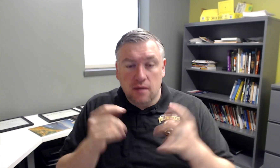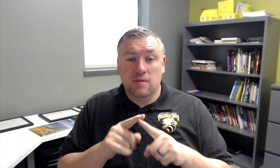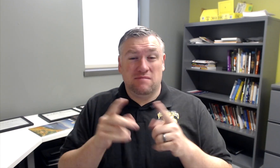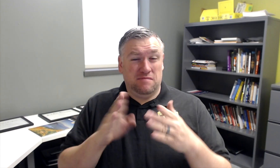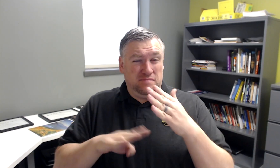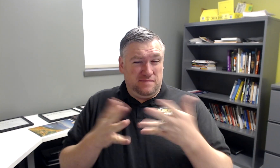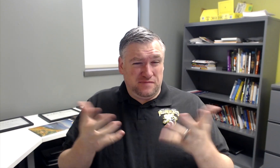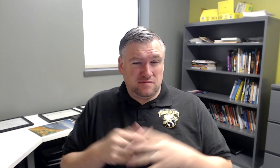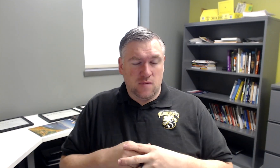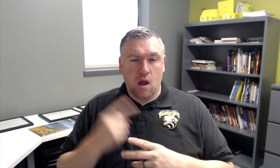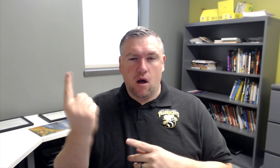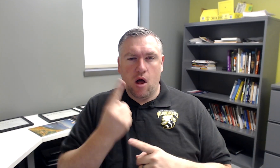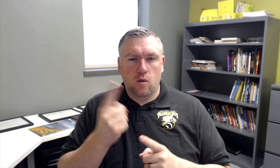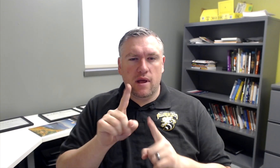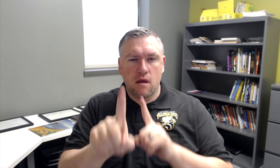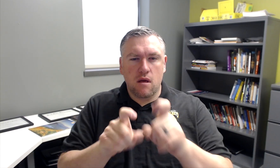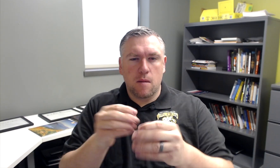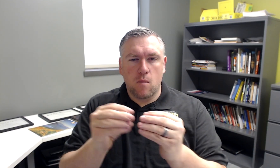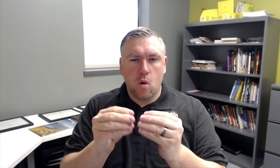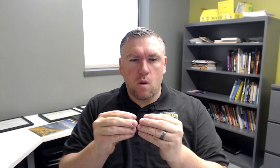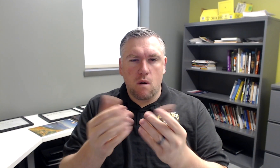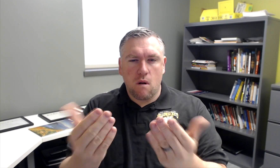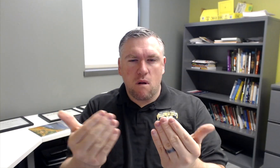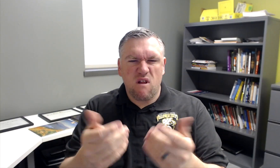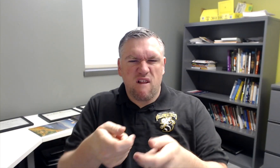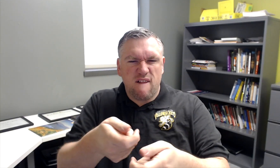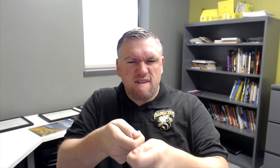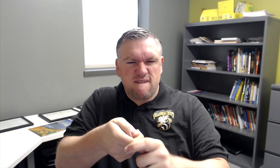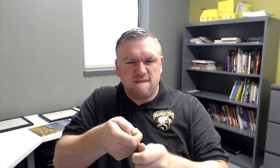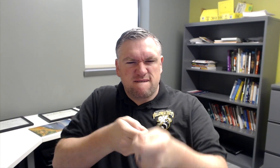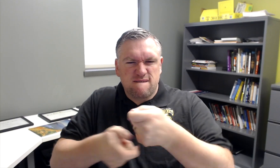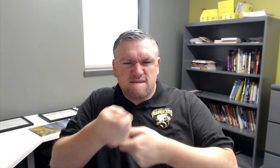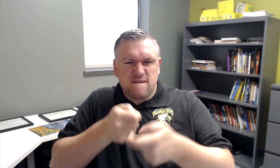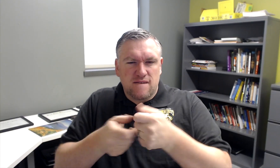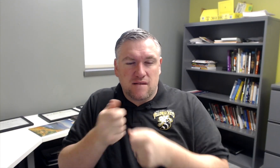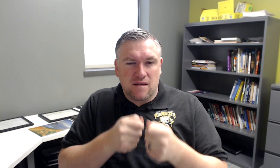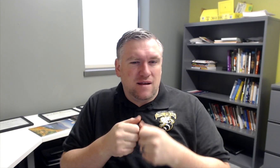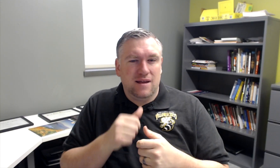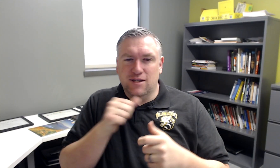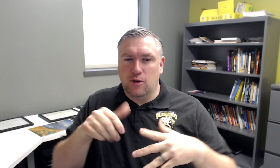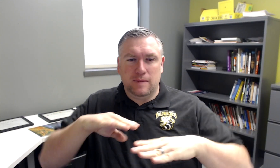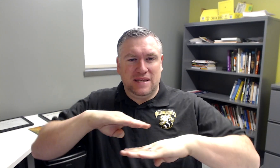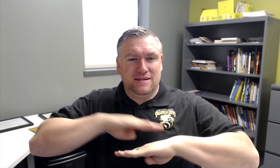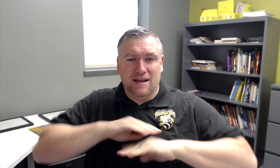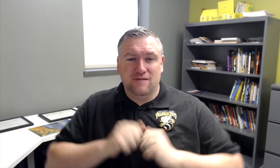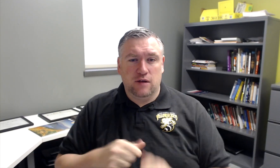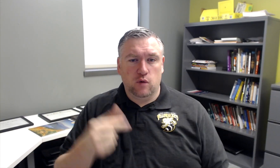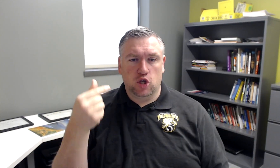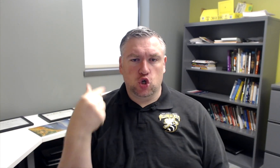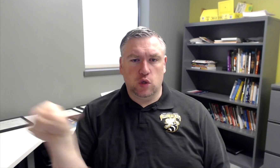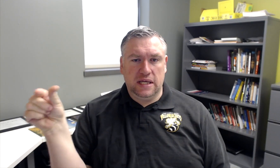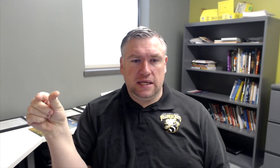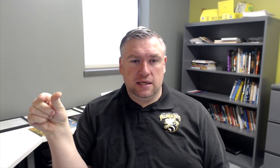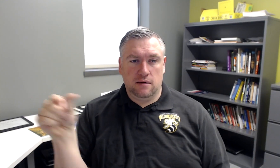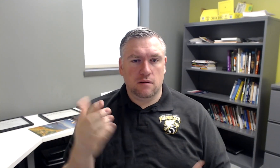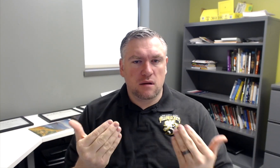So those are just a few ideas, but really it's about asking more, pulling more from the students. Don't be satisfied with